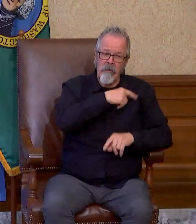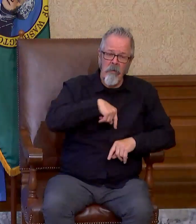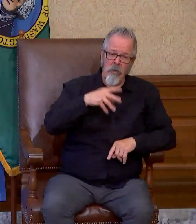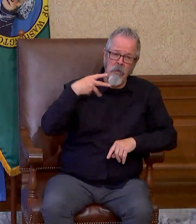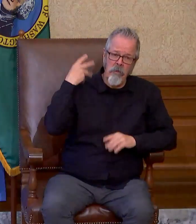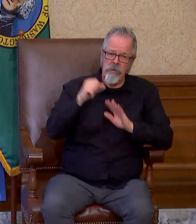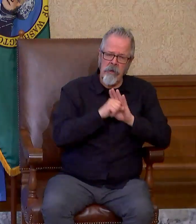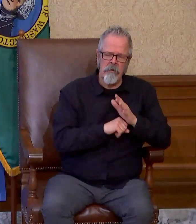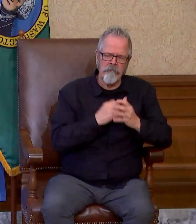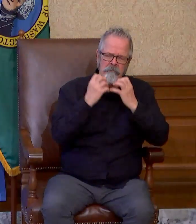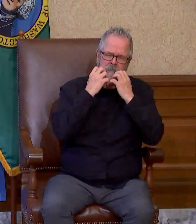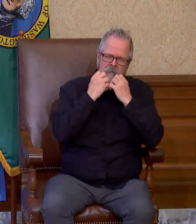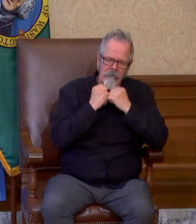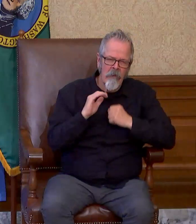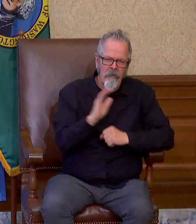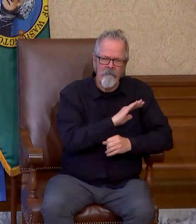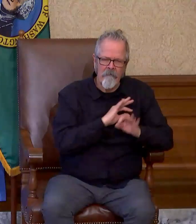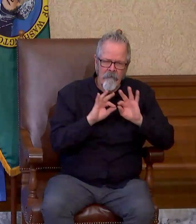big challenge.